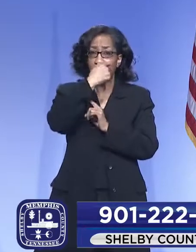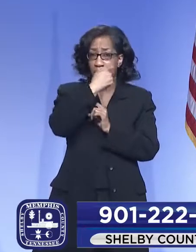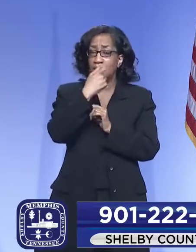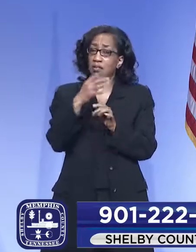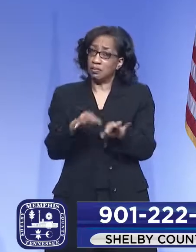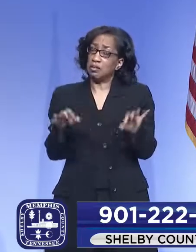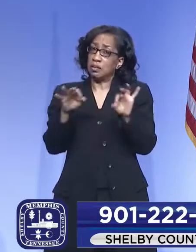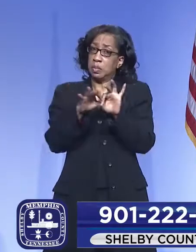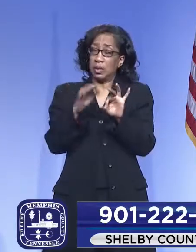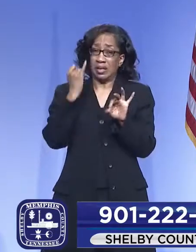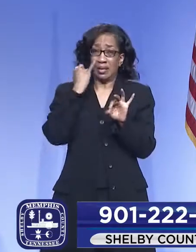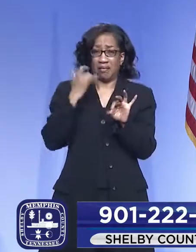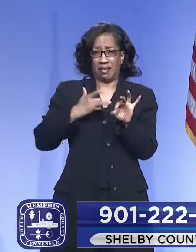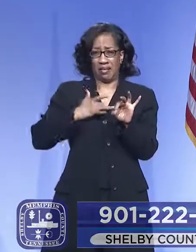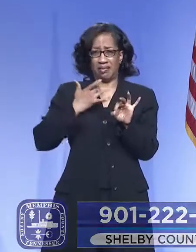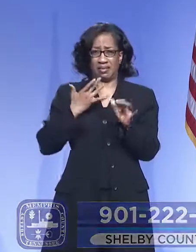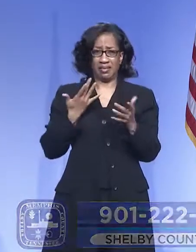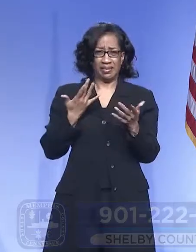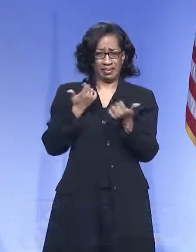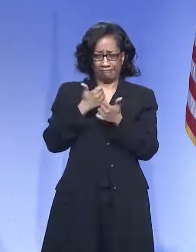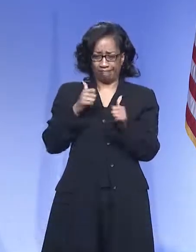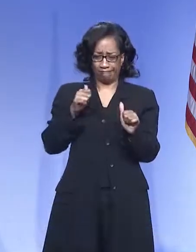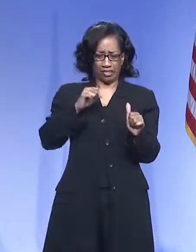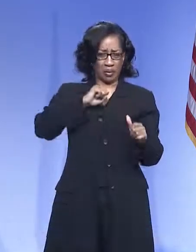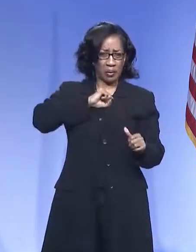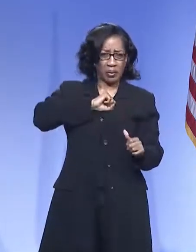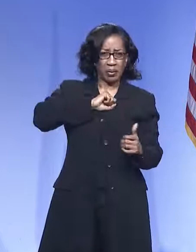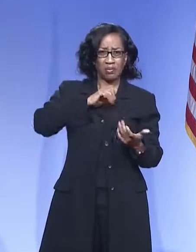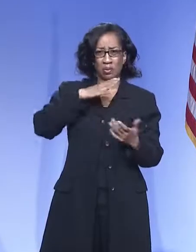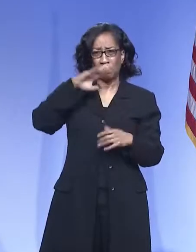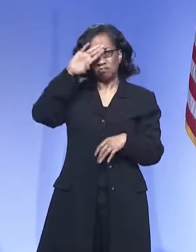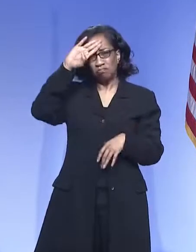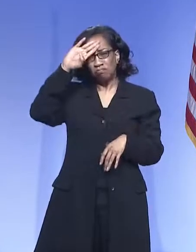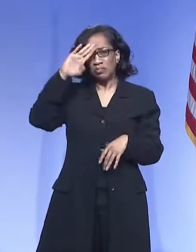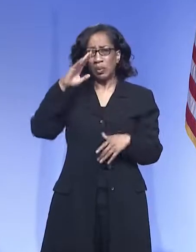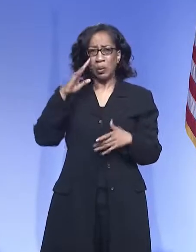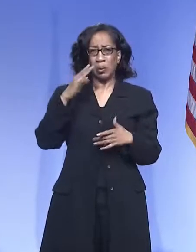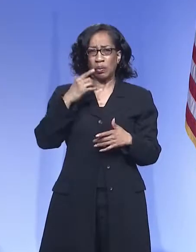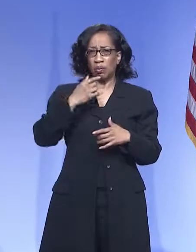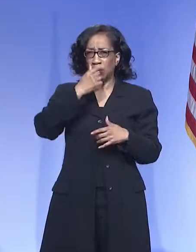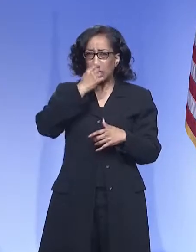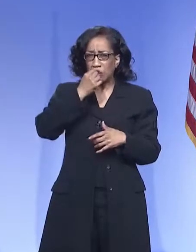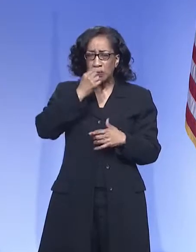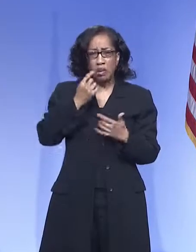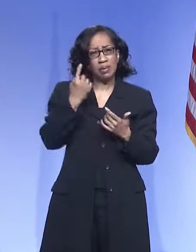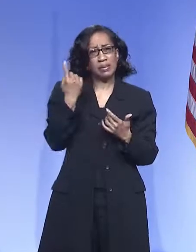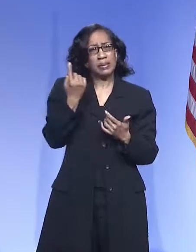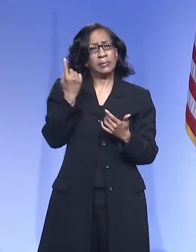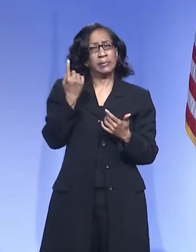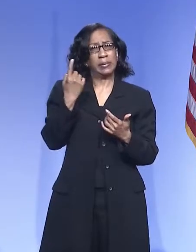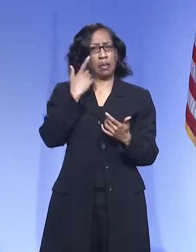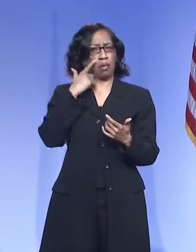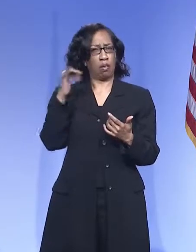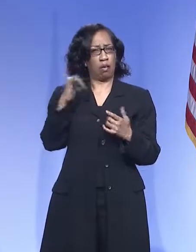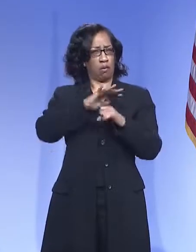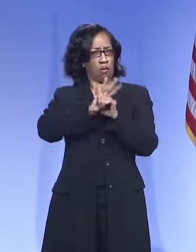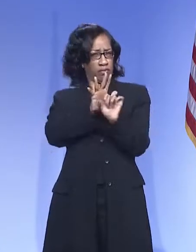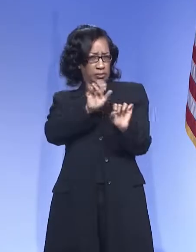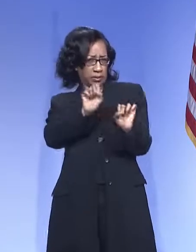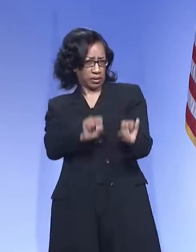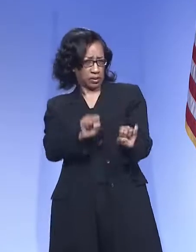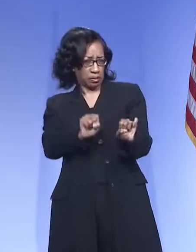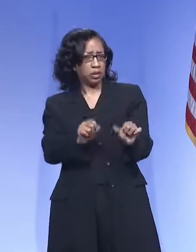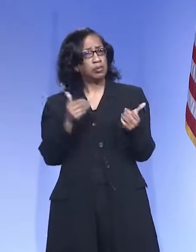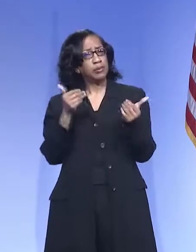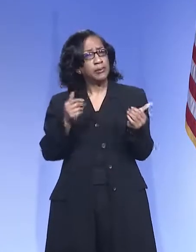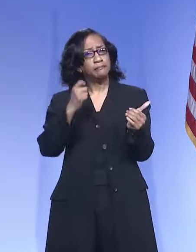they have any signs or symptoms that could be representing COVID-19 disease, because the first step in the process of